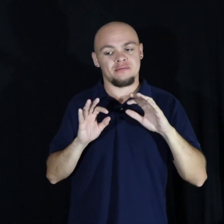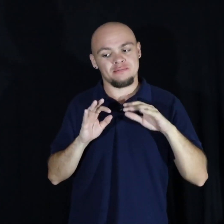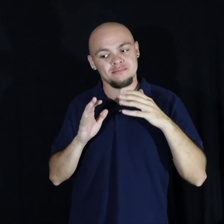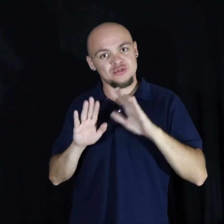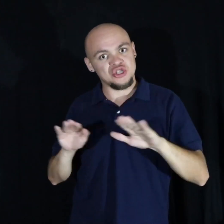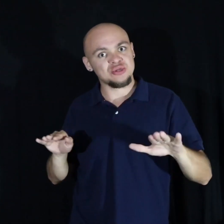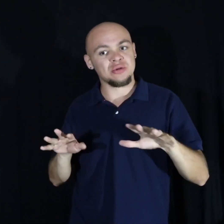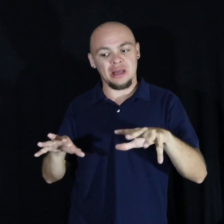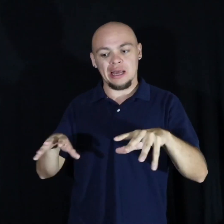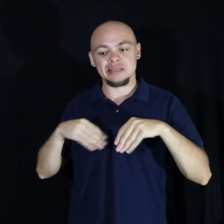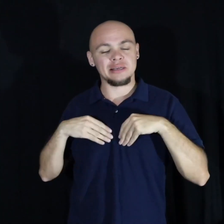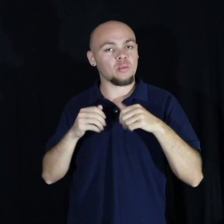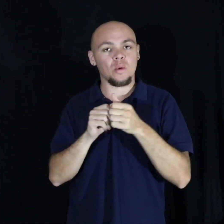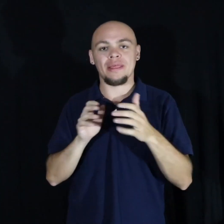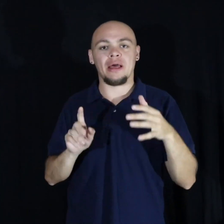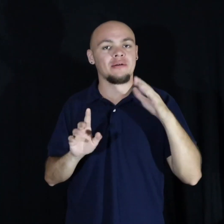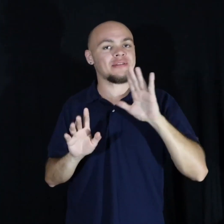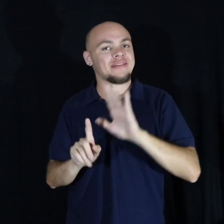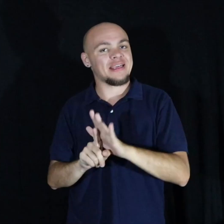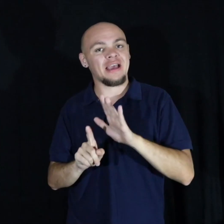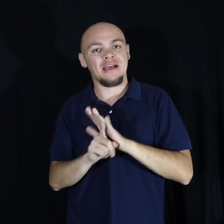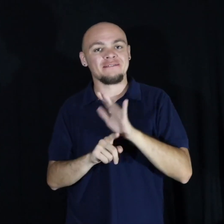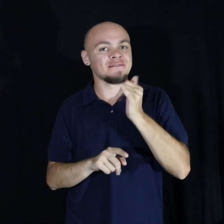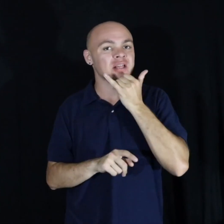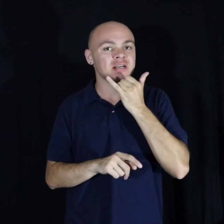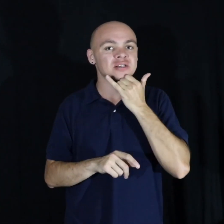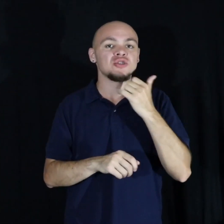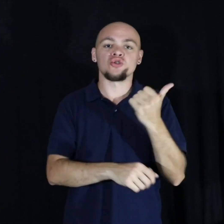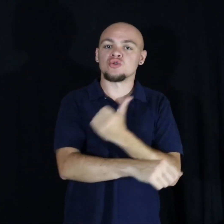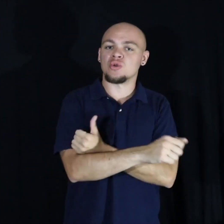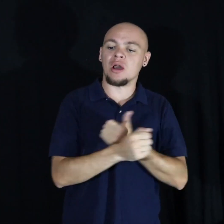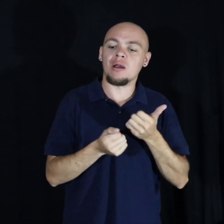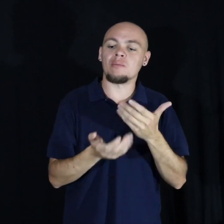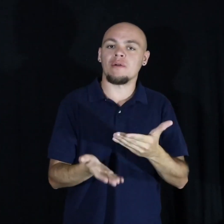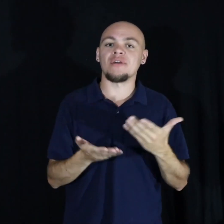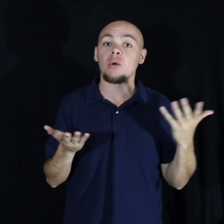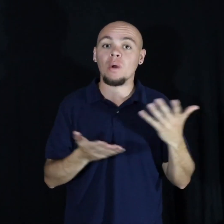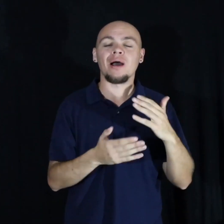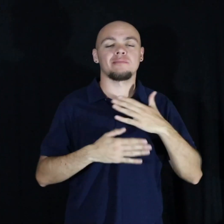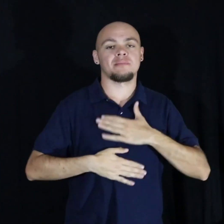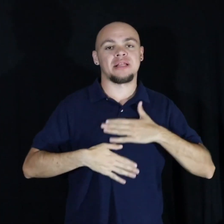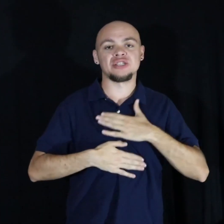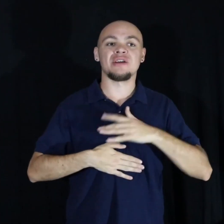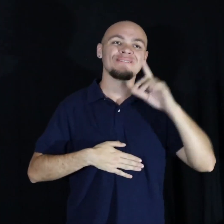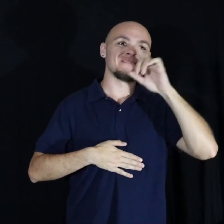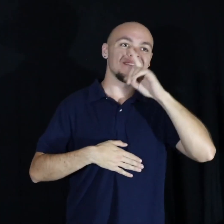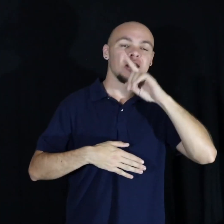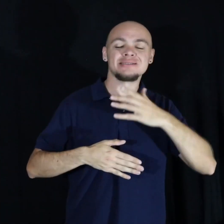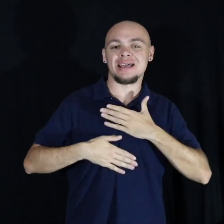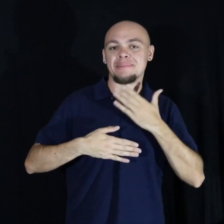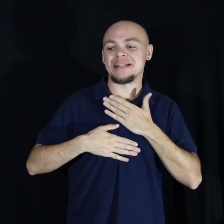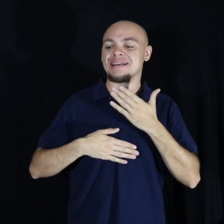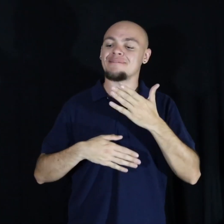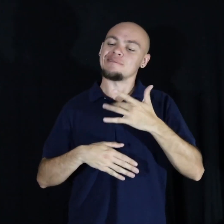or condemnation. The drug dealers provide the sensation of pleasure, false happiness, and